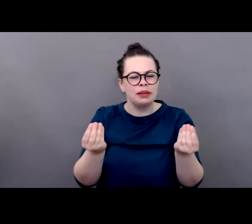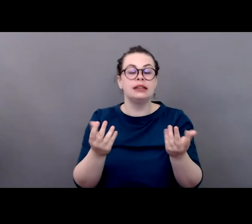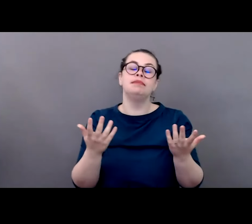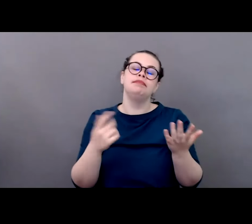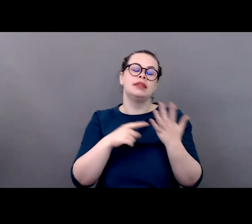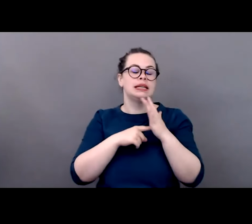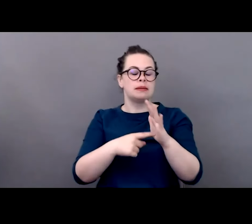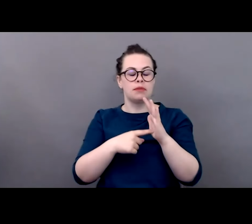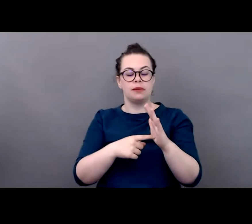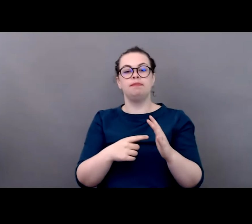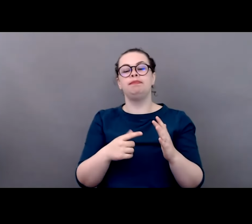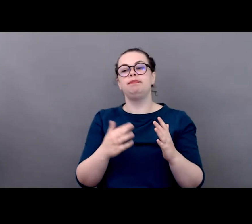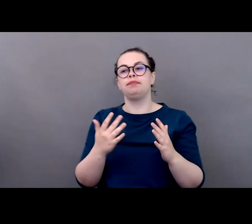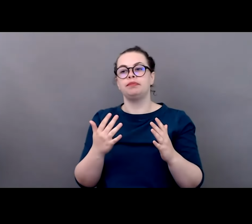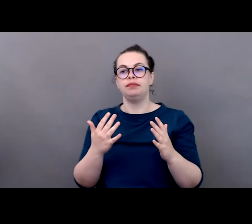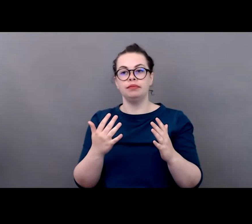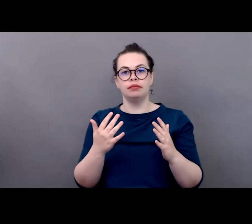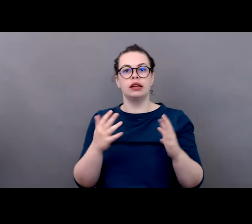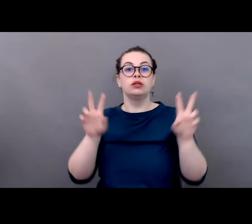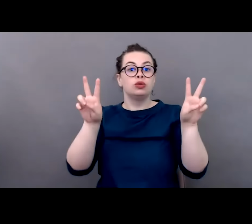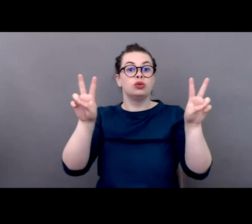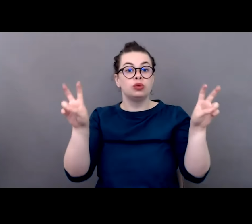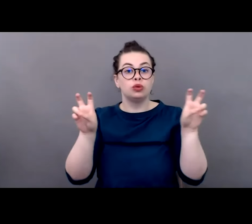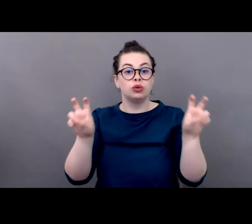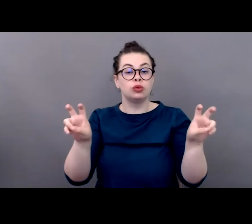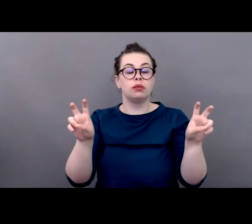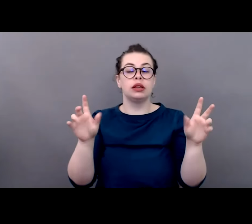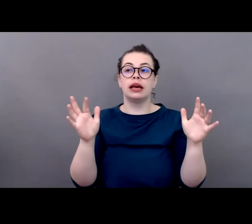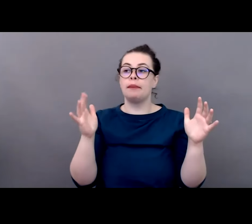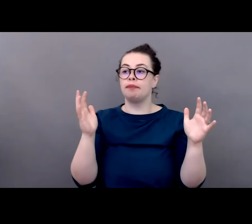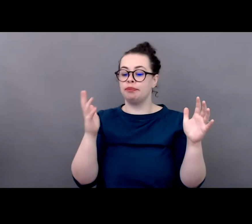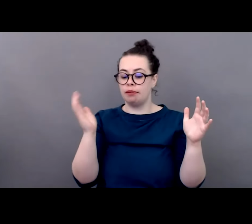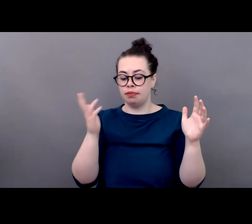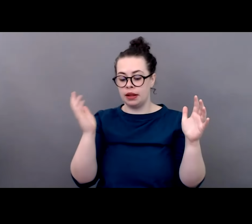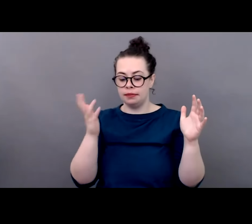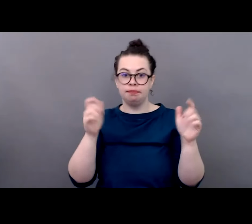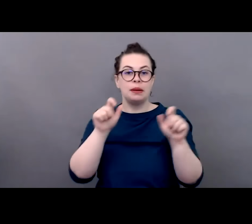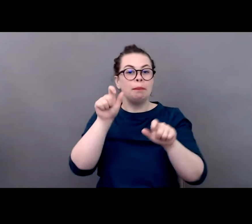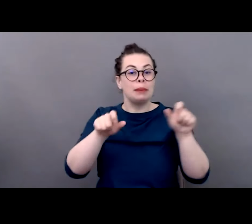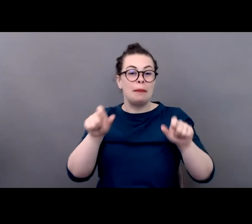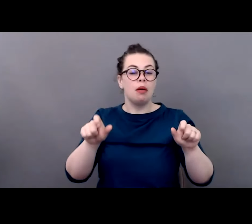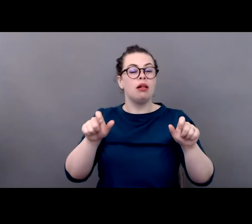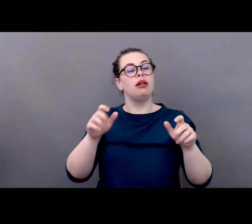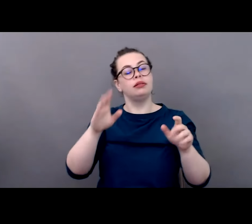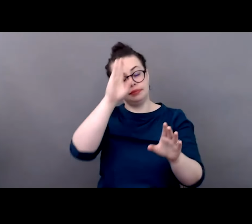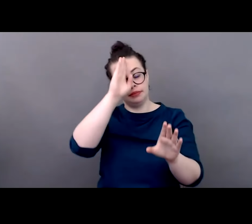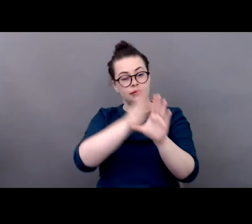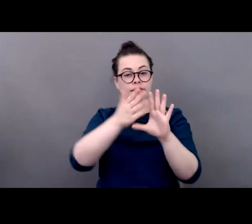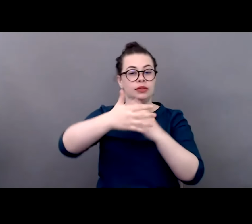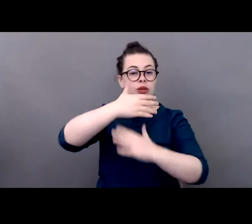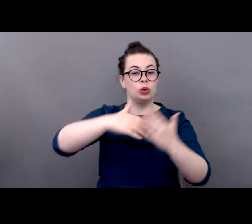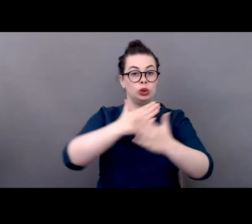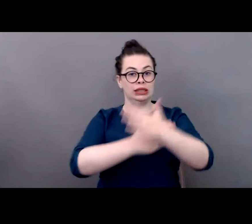that about the issue of, again, persons with psychosocial disabilities are facing